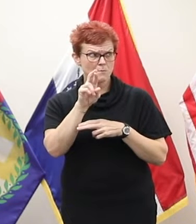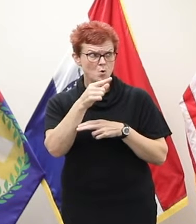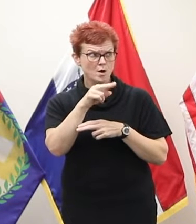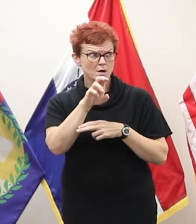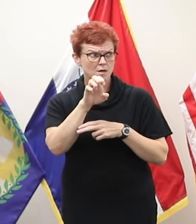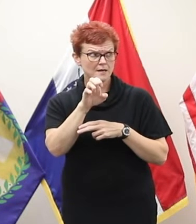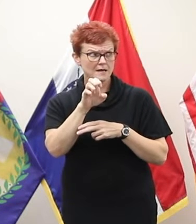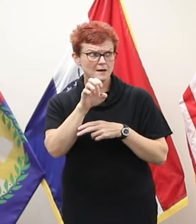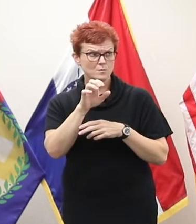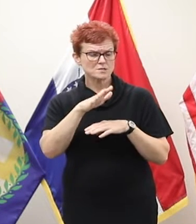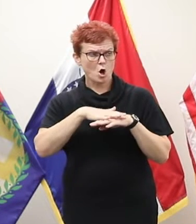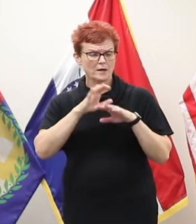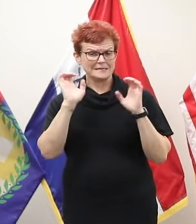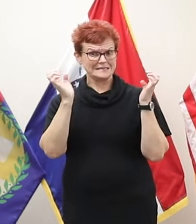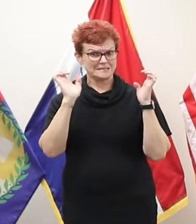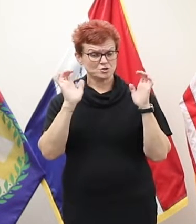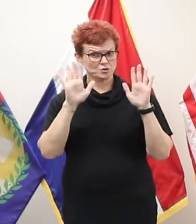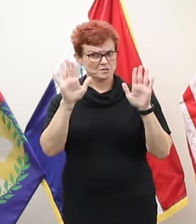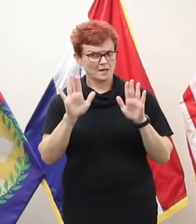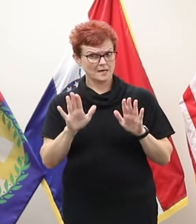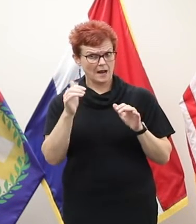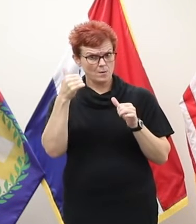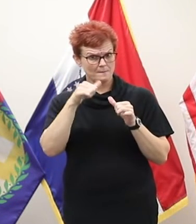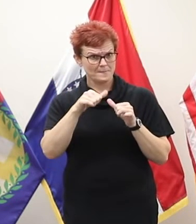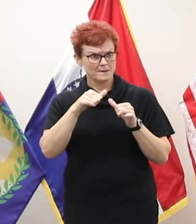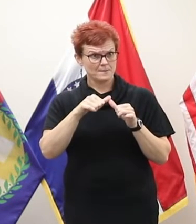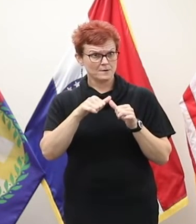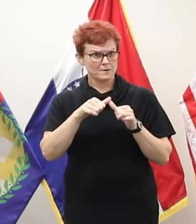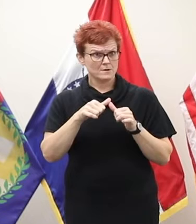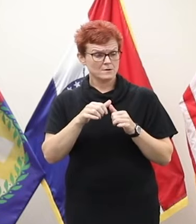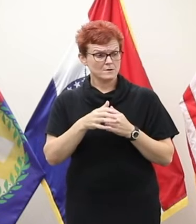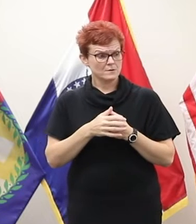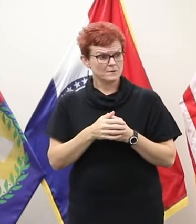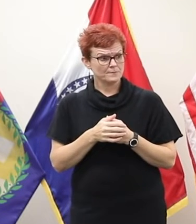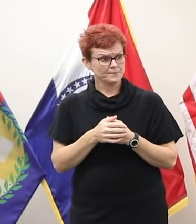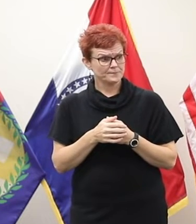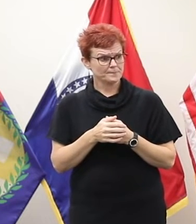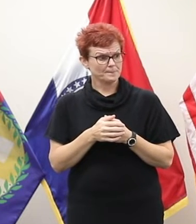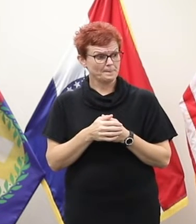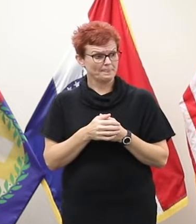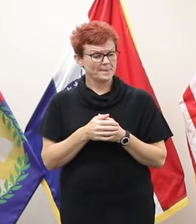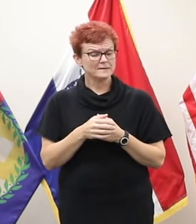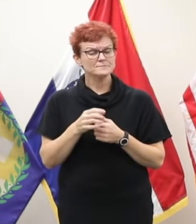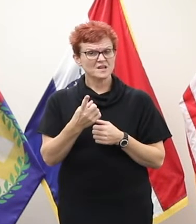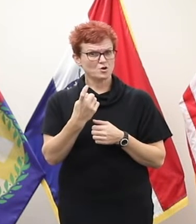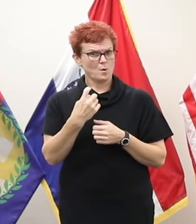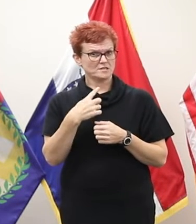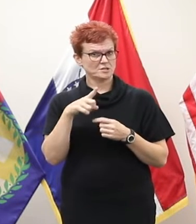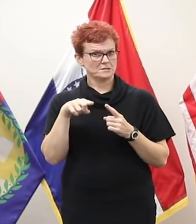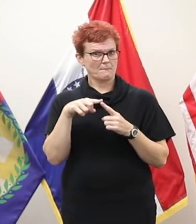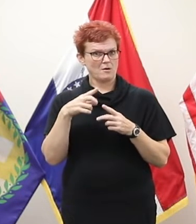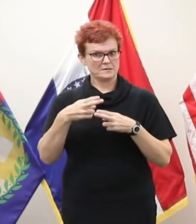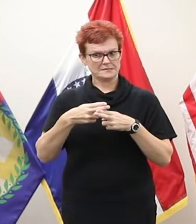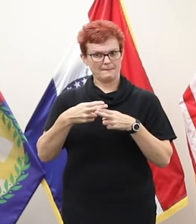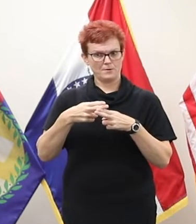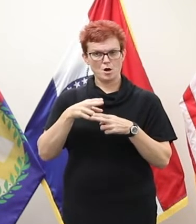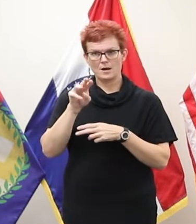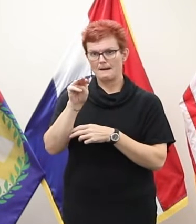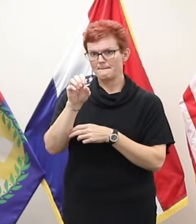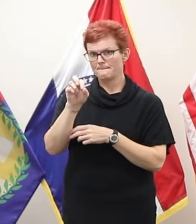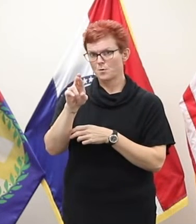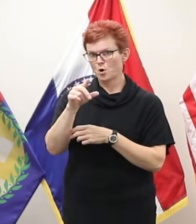It was on an Easter Sunday. Yeah. Yeah. So during the question is about the temporary morgue during